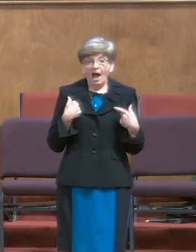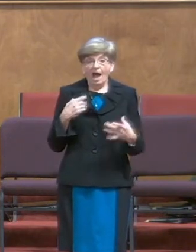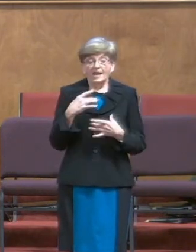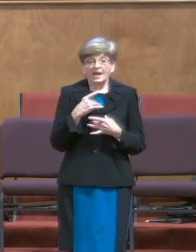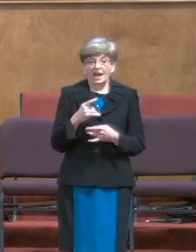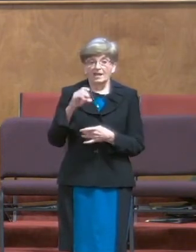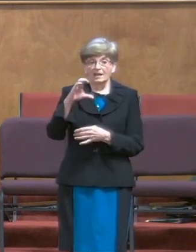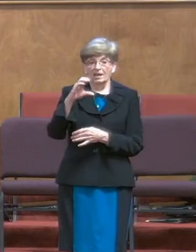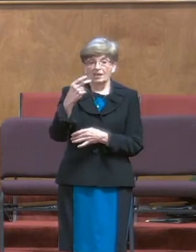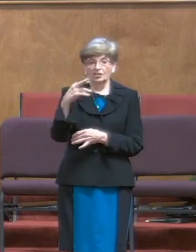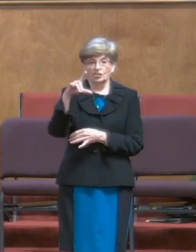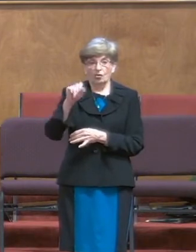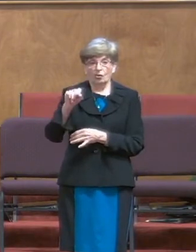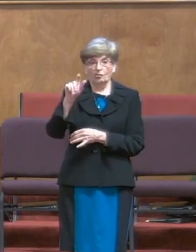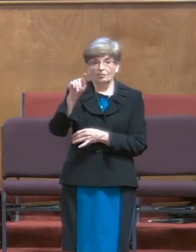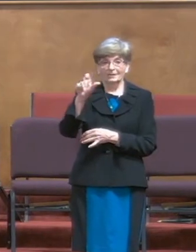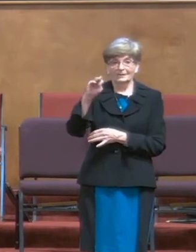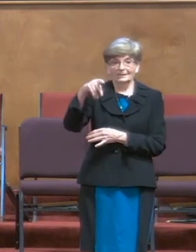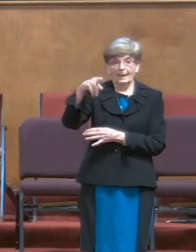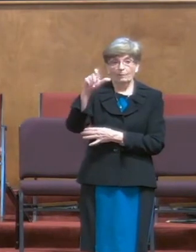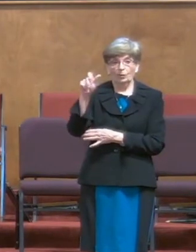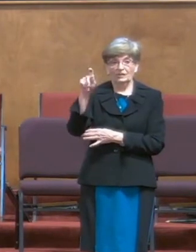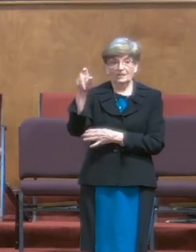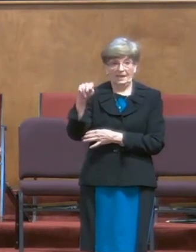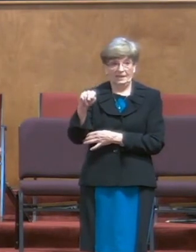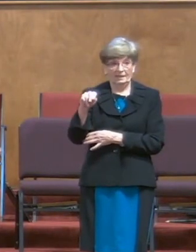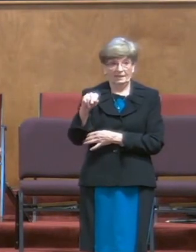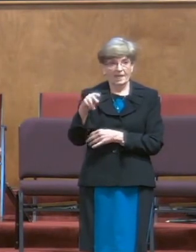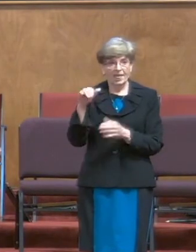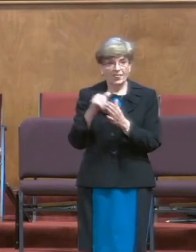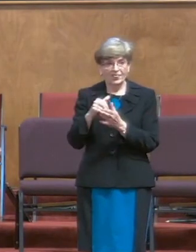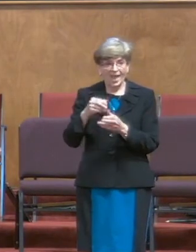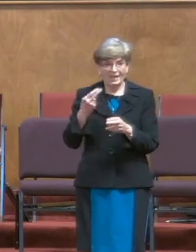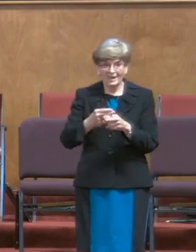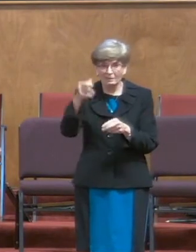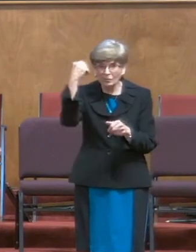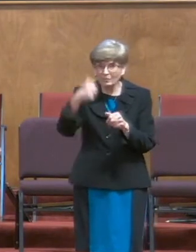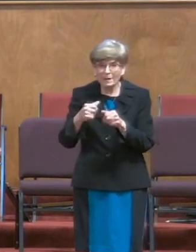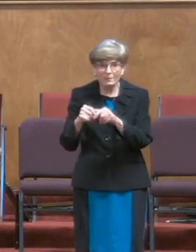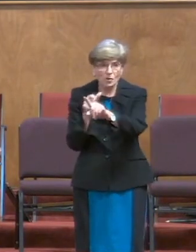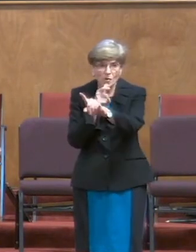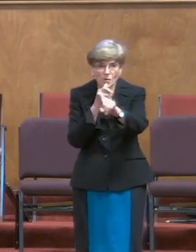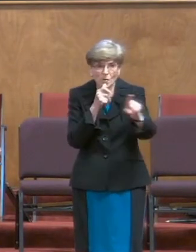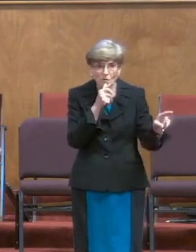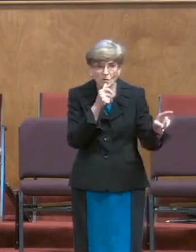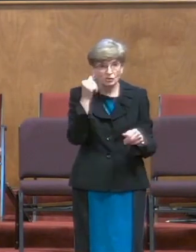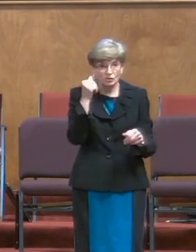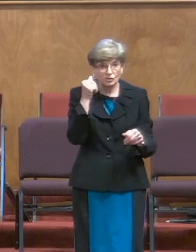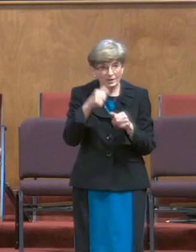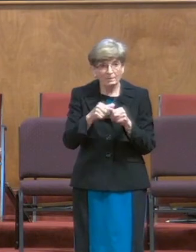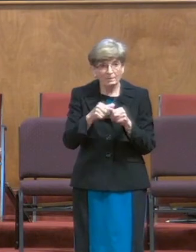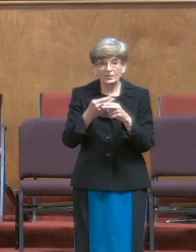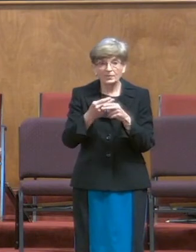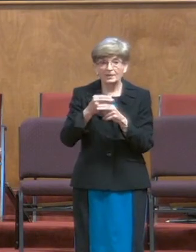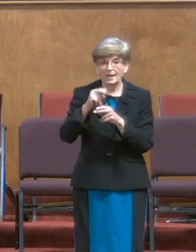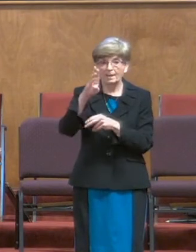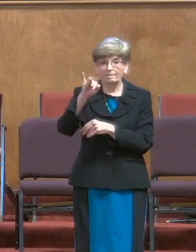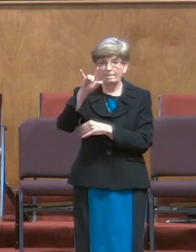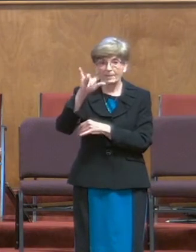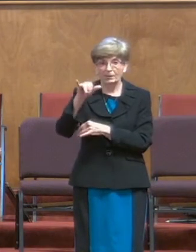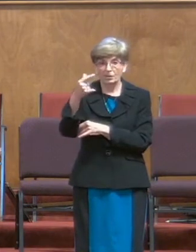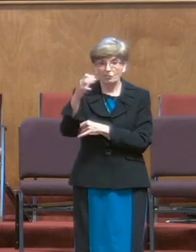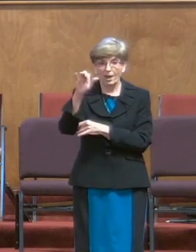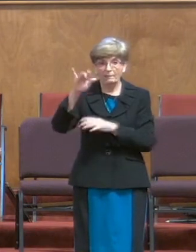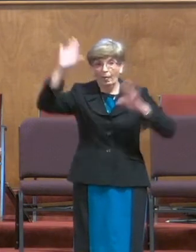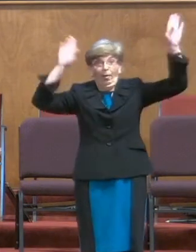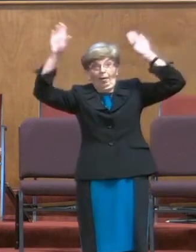Templeton. Does that name ring a bell with anybody else? There might be a few of you. How many of you know the name Billy Graham?